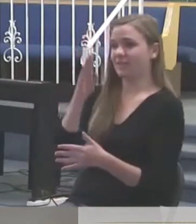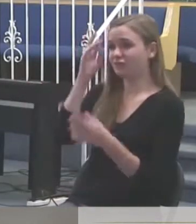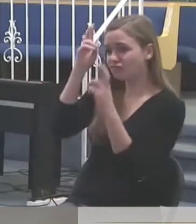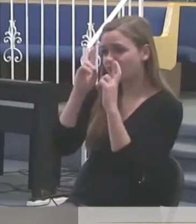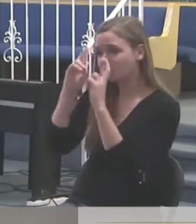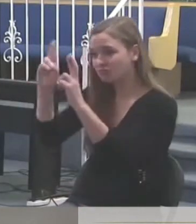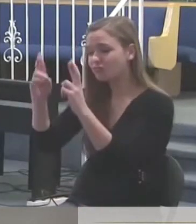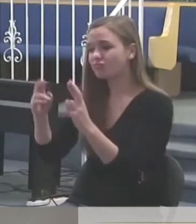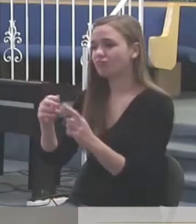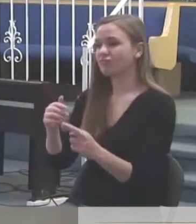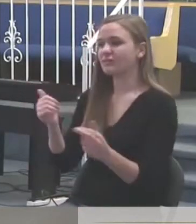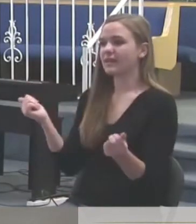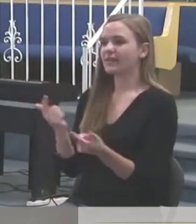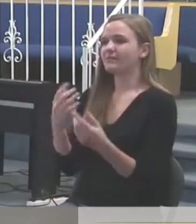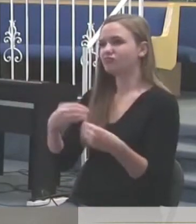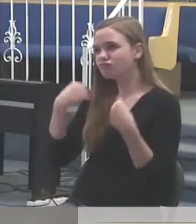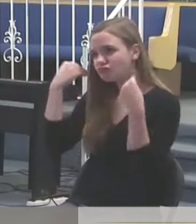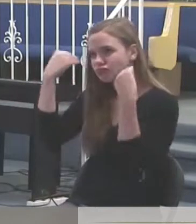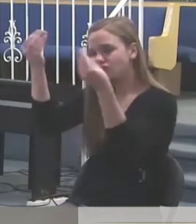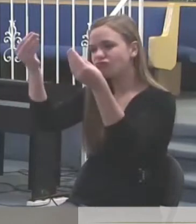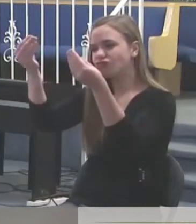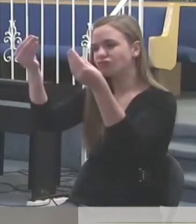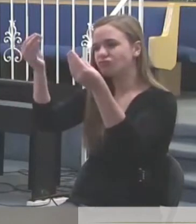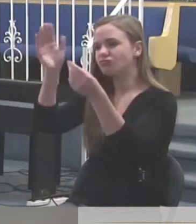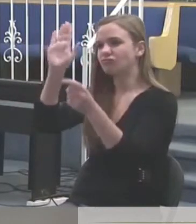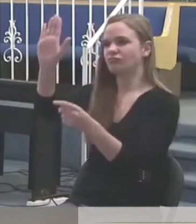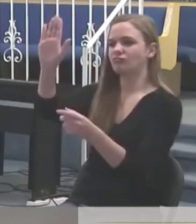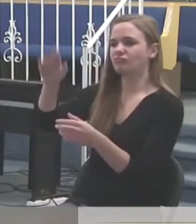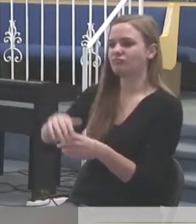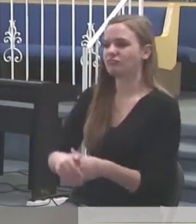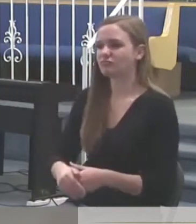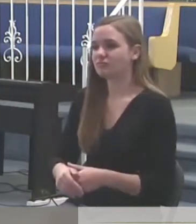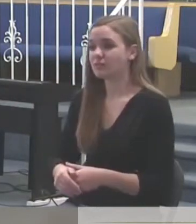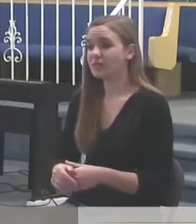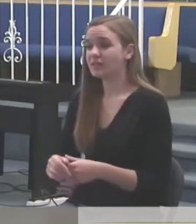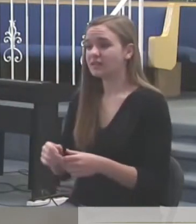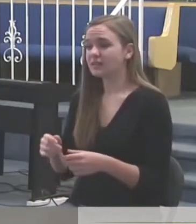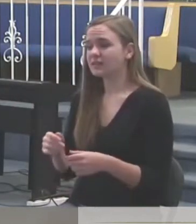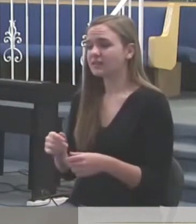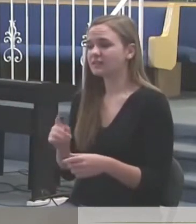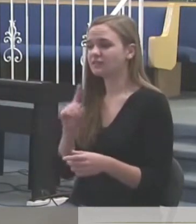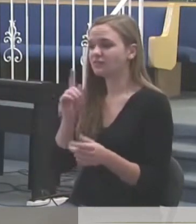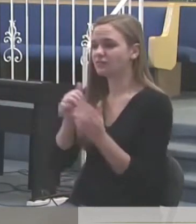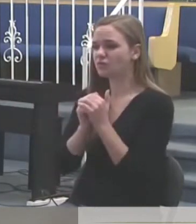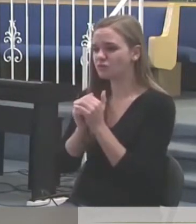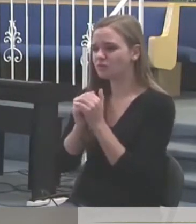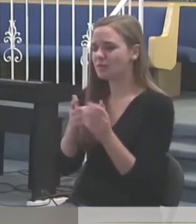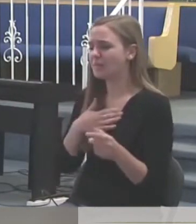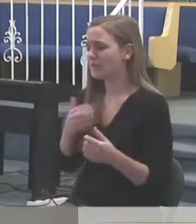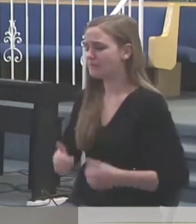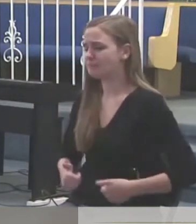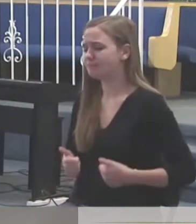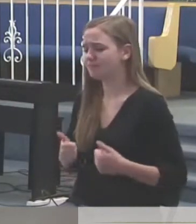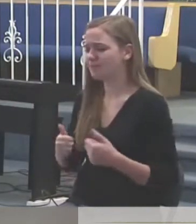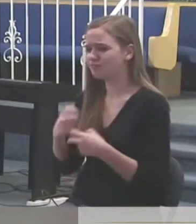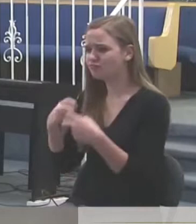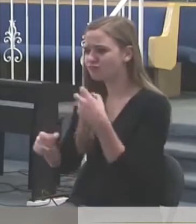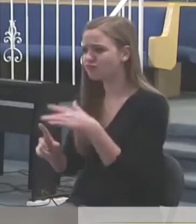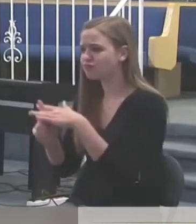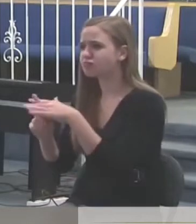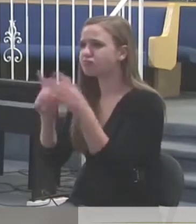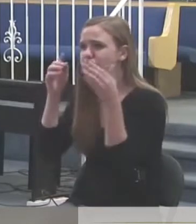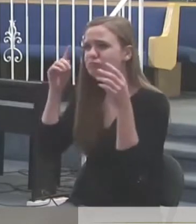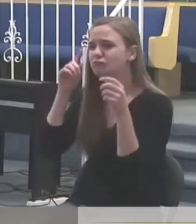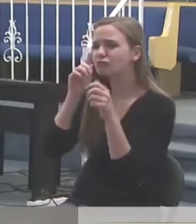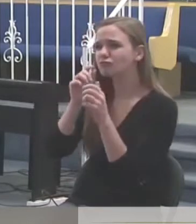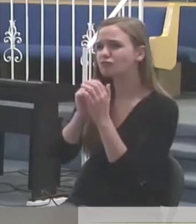him what belongs to him. Don't worship God when times are hard and you're looking for a blessing. Worship